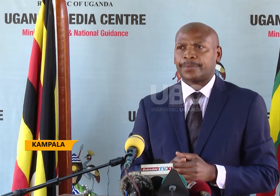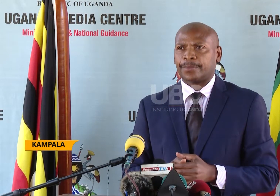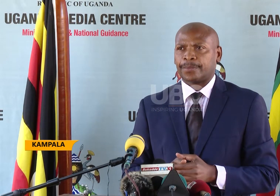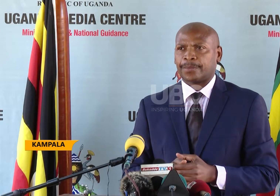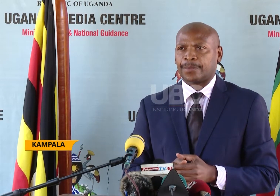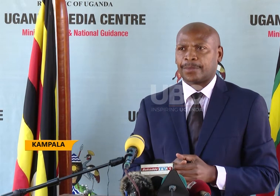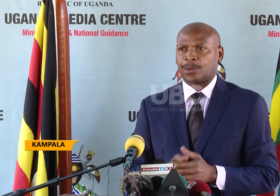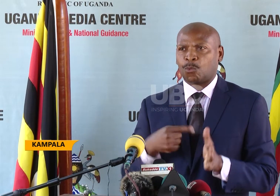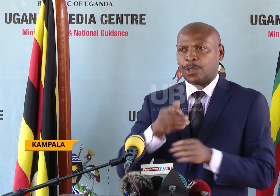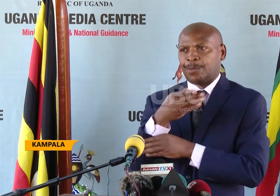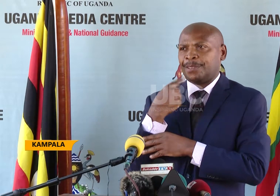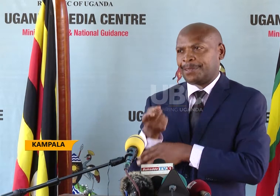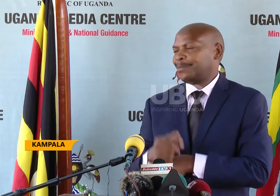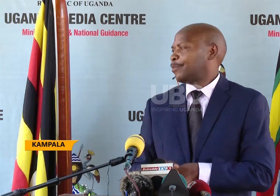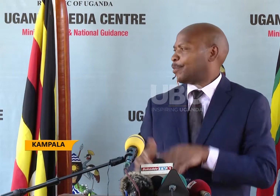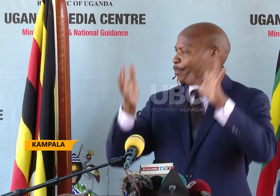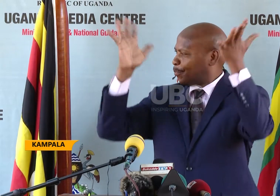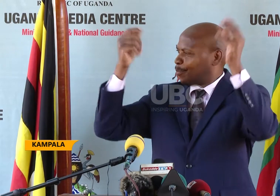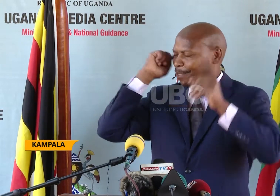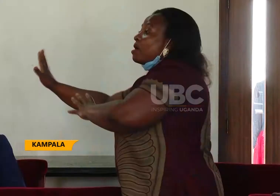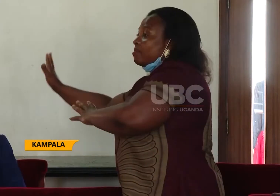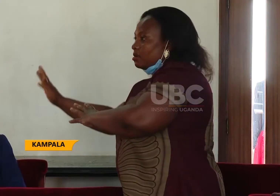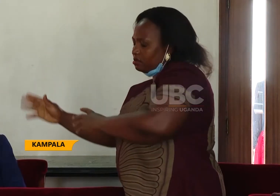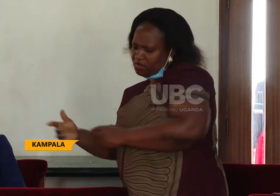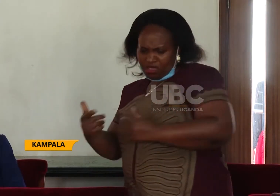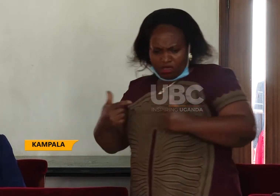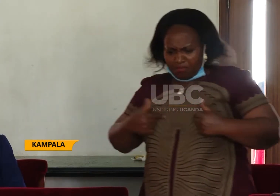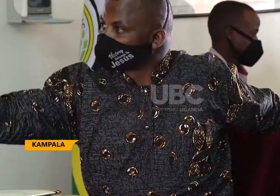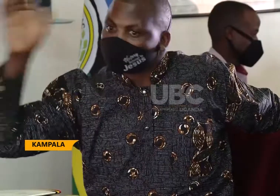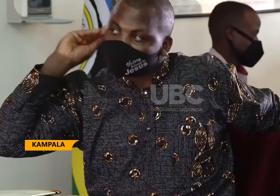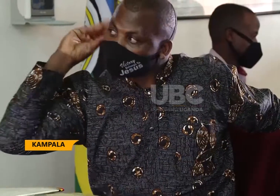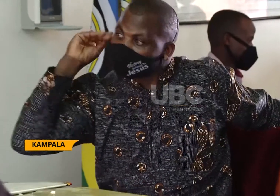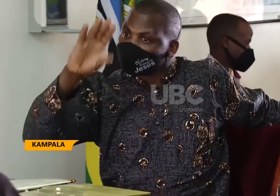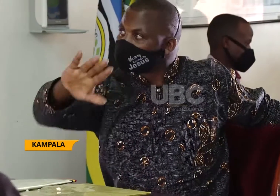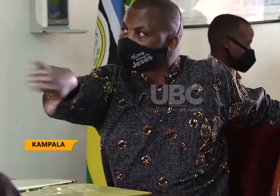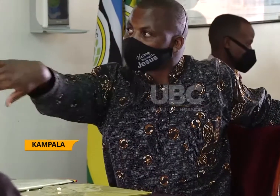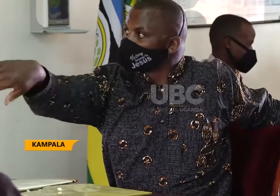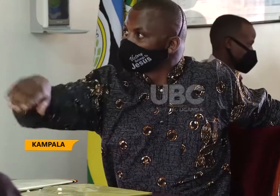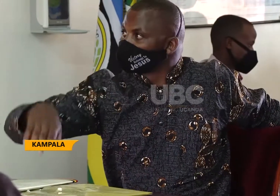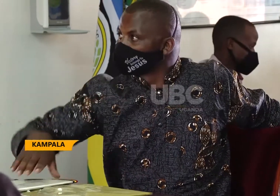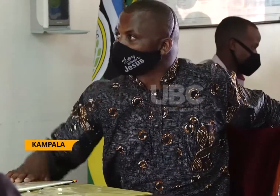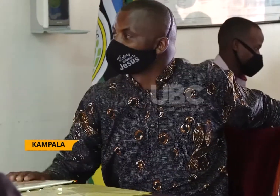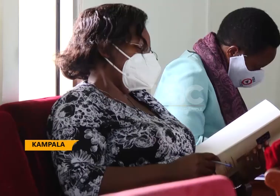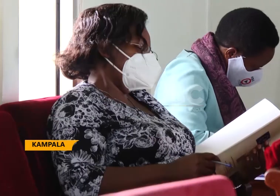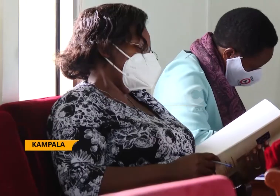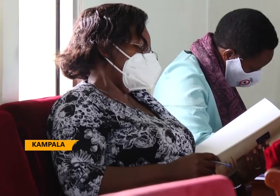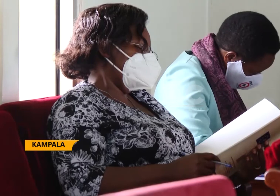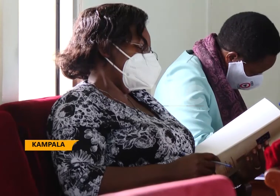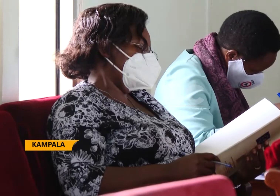are people with hearing problems. A number that needs total care and inclusion in the country's activities.